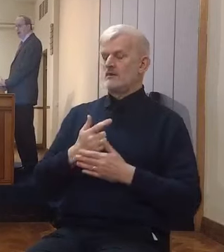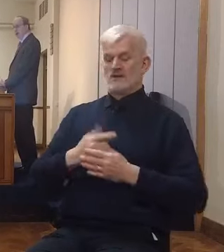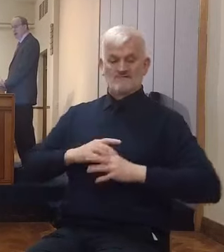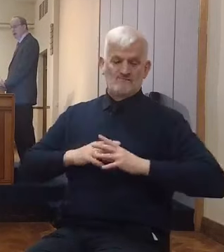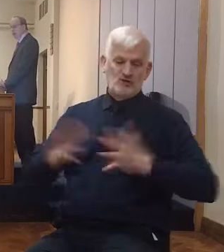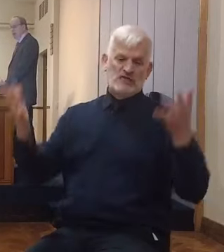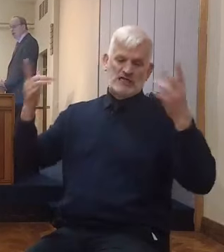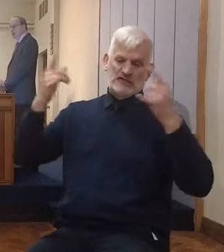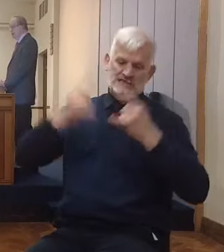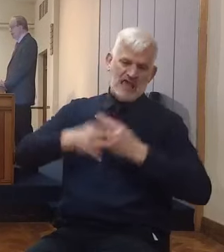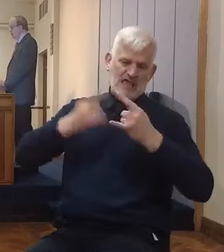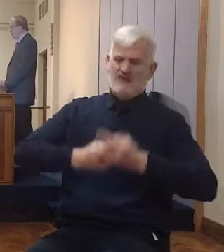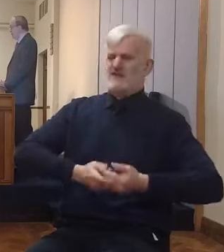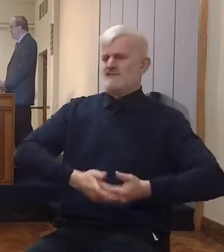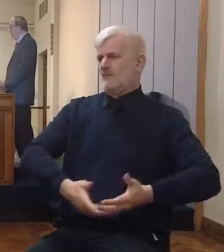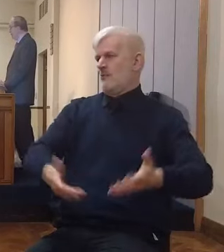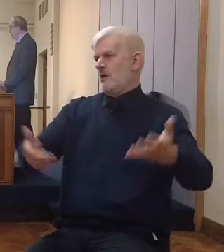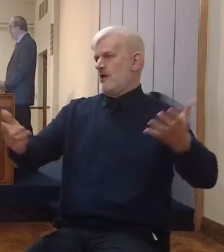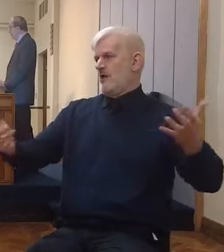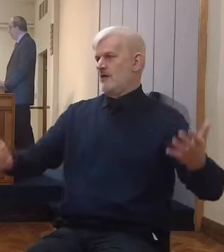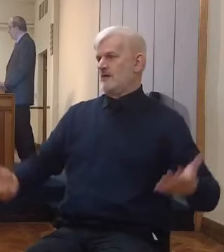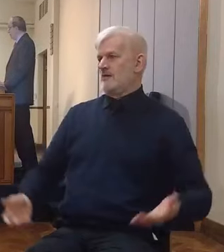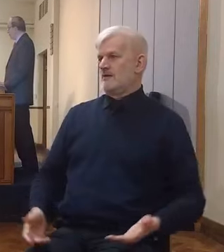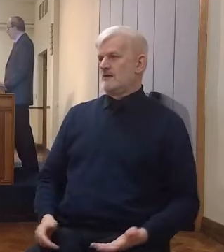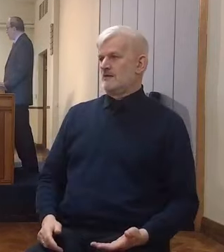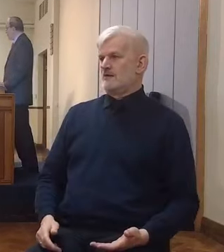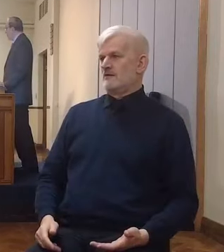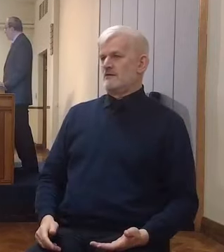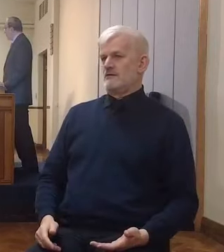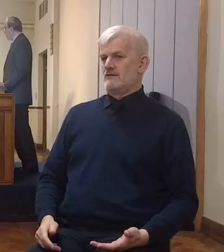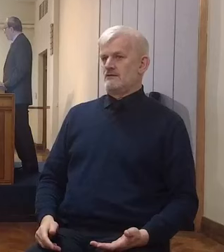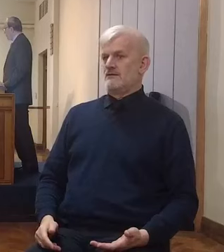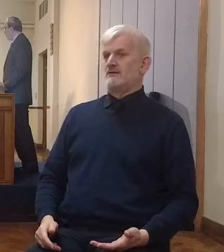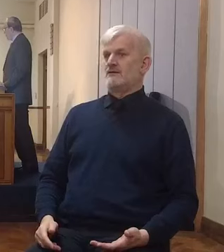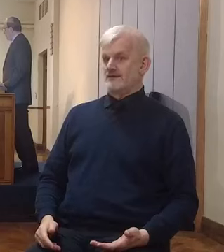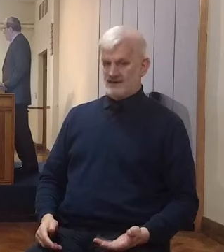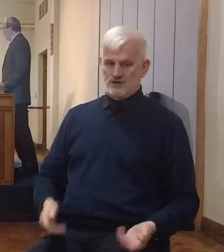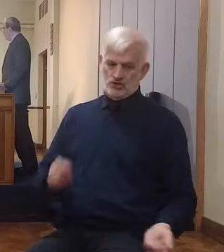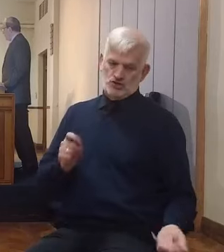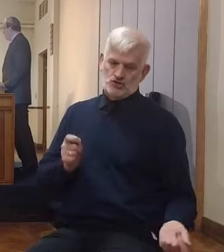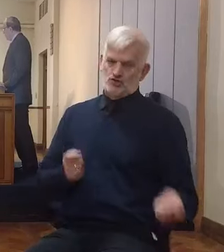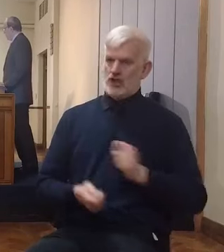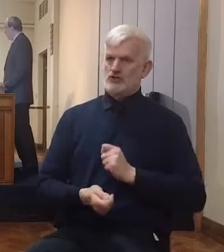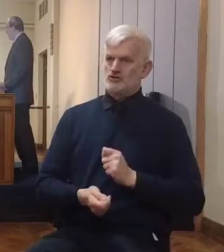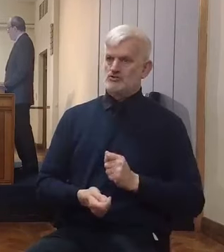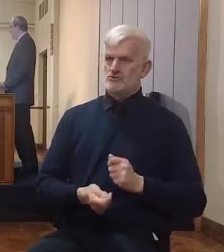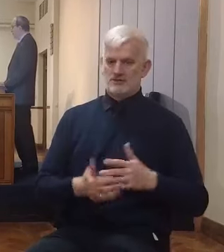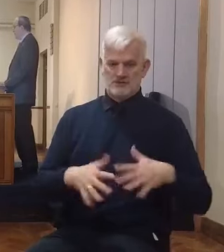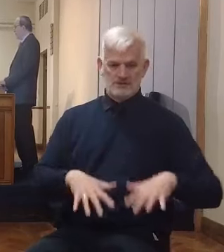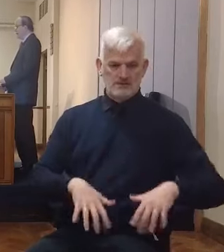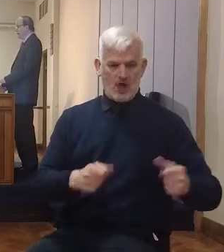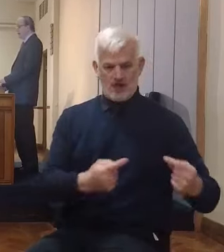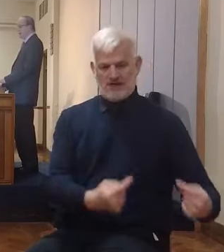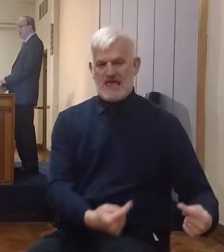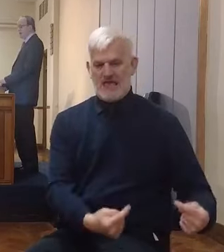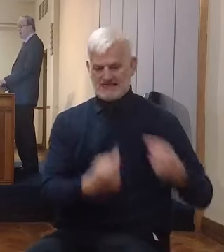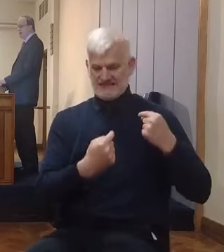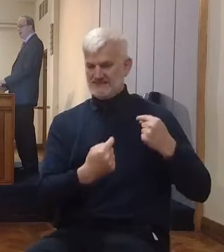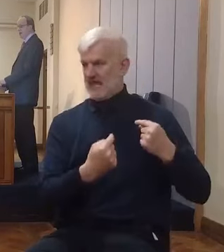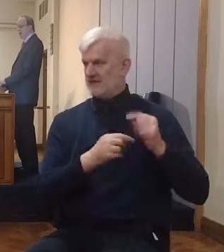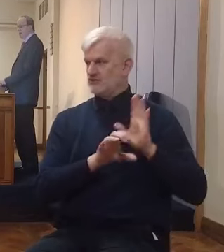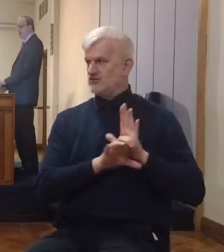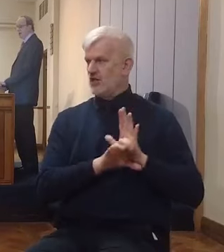And now the world is beginning to attack the church. Suddenly the great guns of